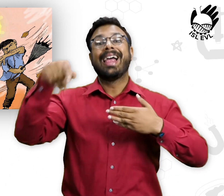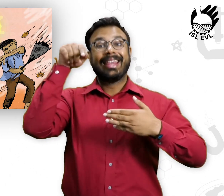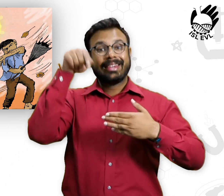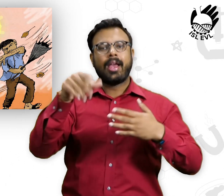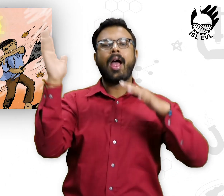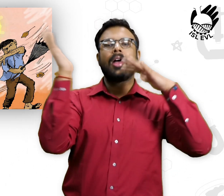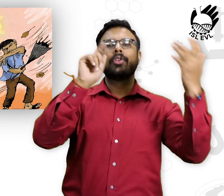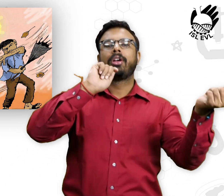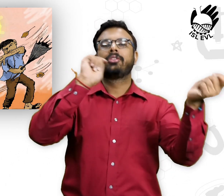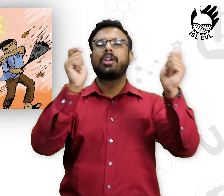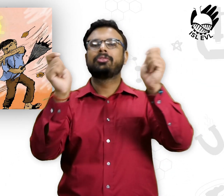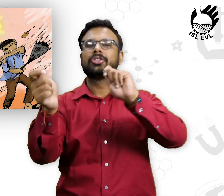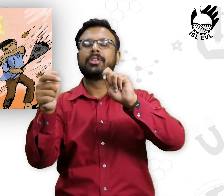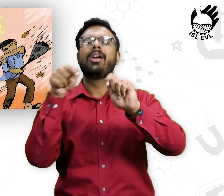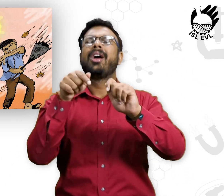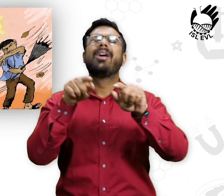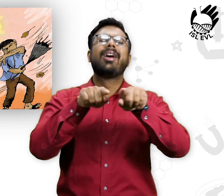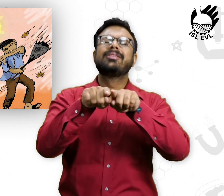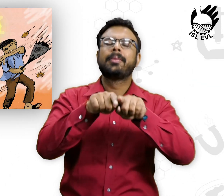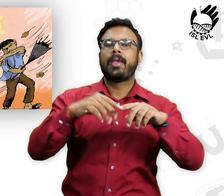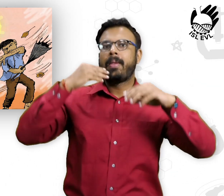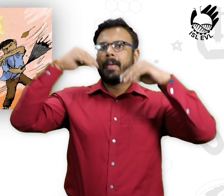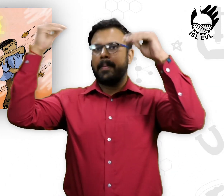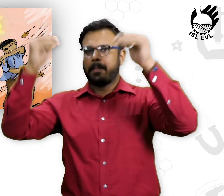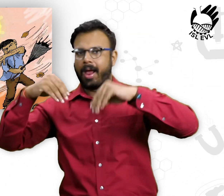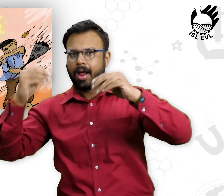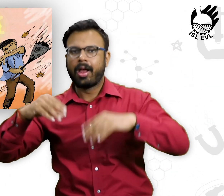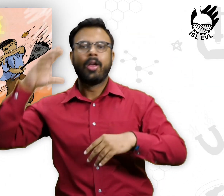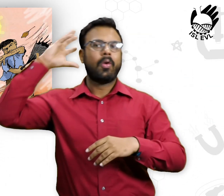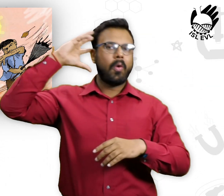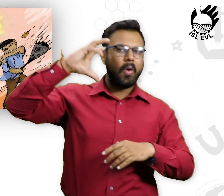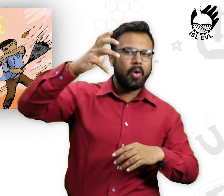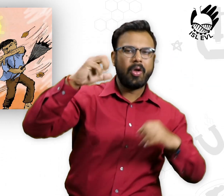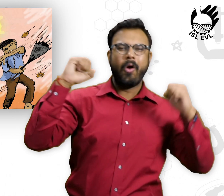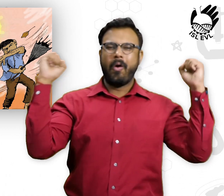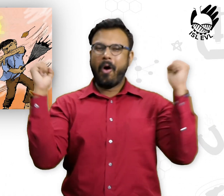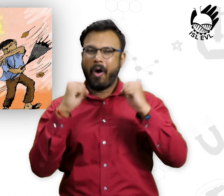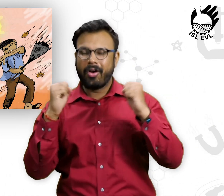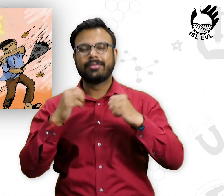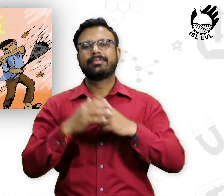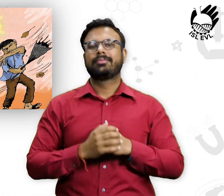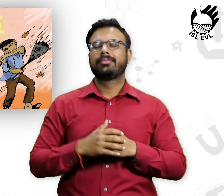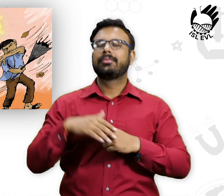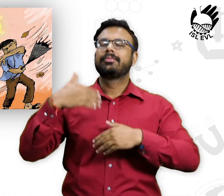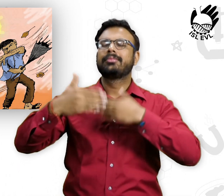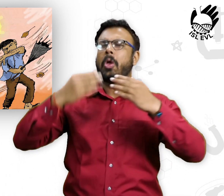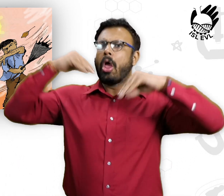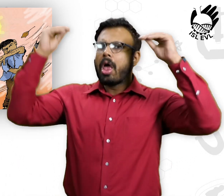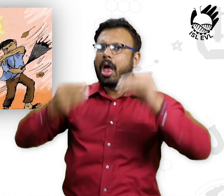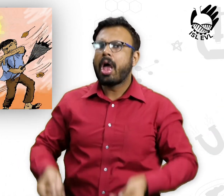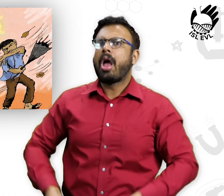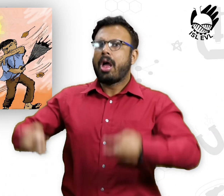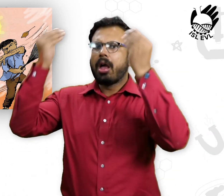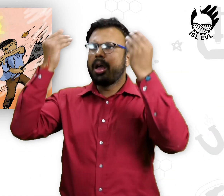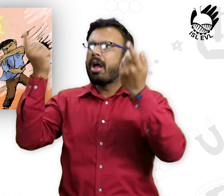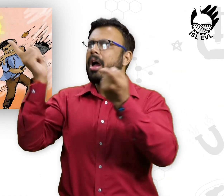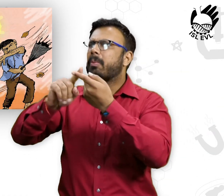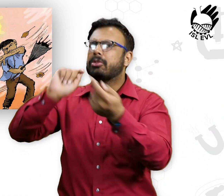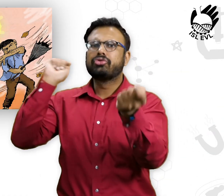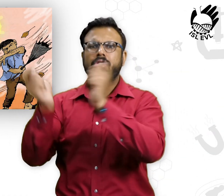Weather is the daily change in atmospheric conditions which we see in our daily life. For example, there is rain, heat, and